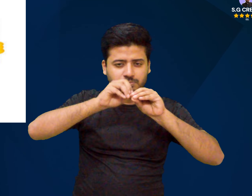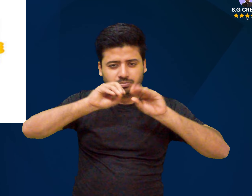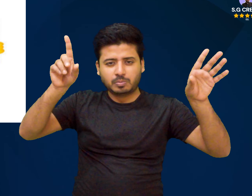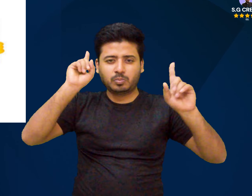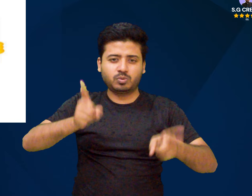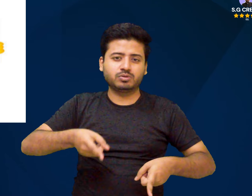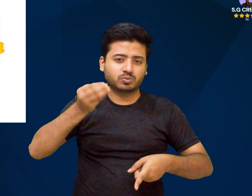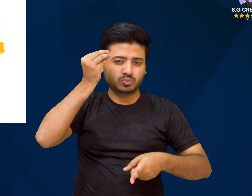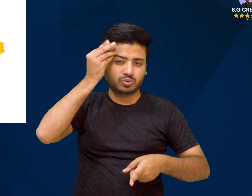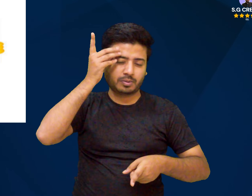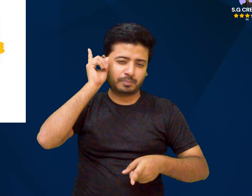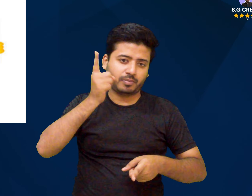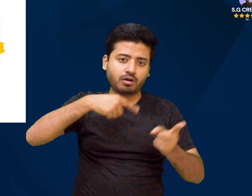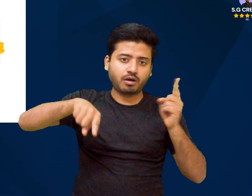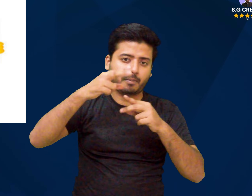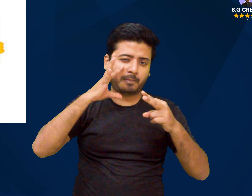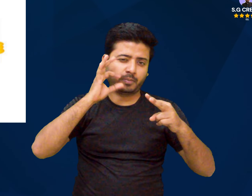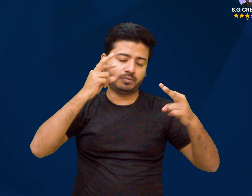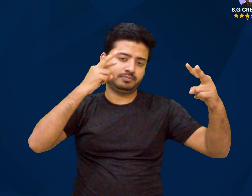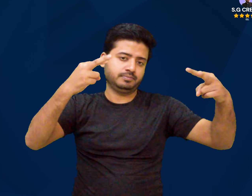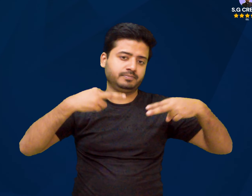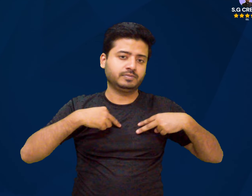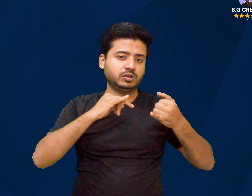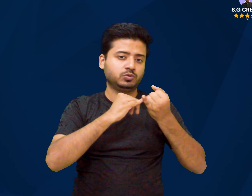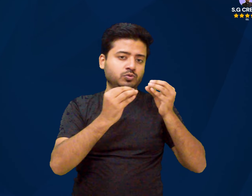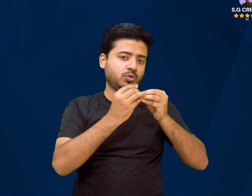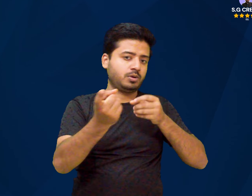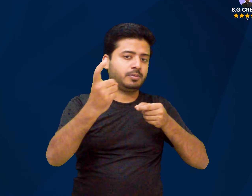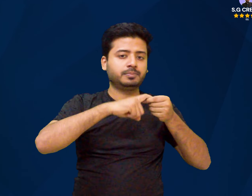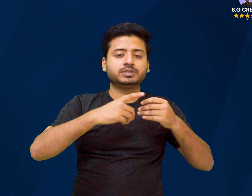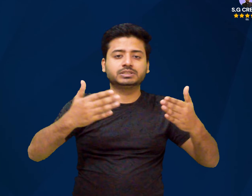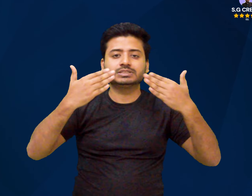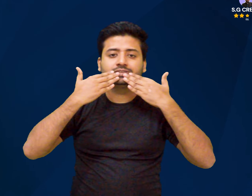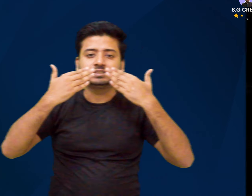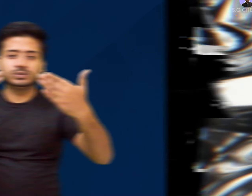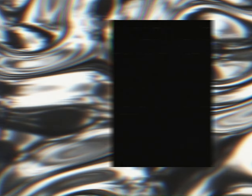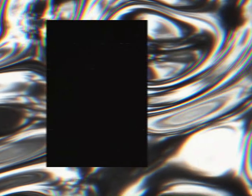for improvement. Key principles and importance. Aids in improvement.